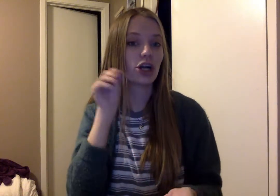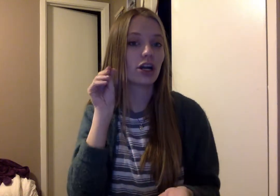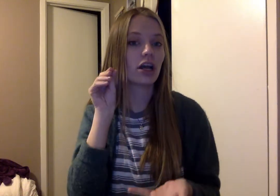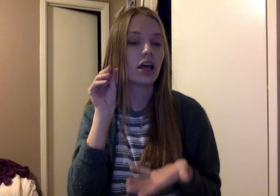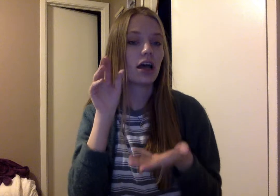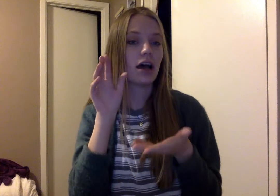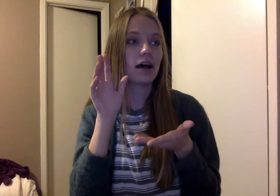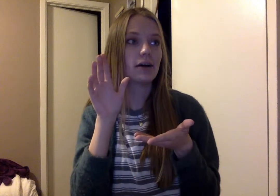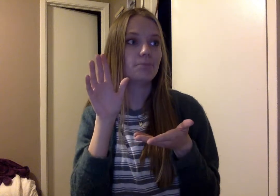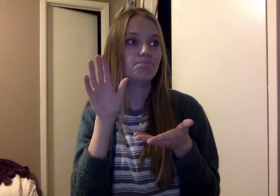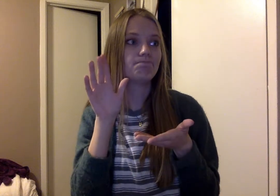learn,